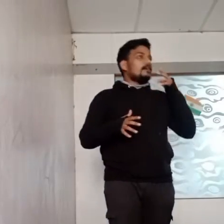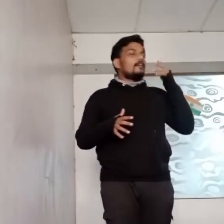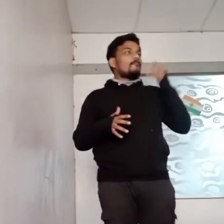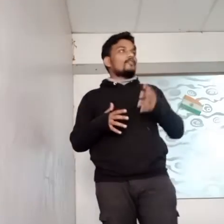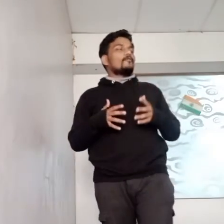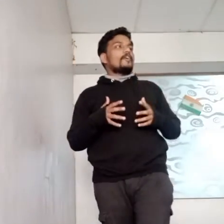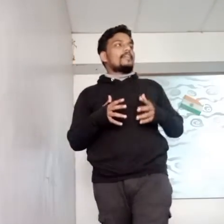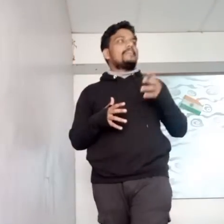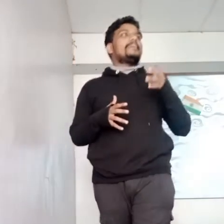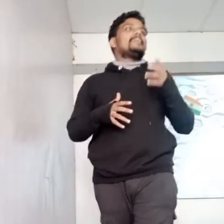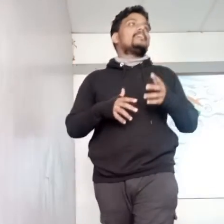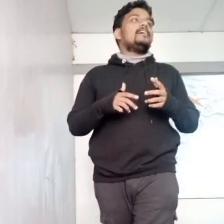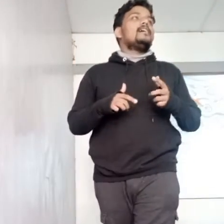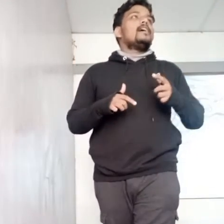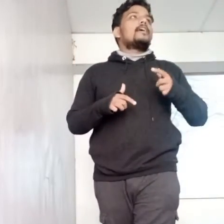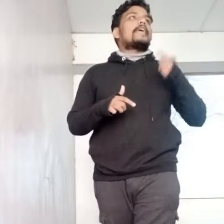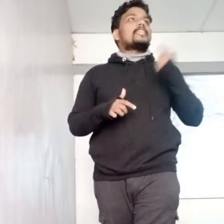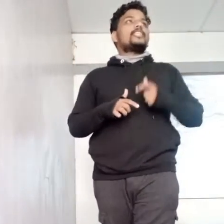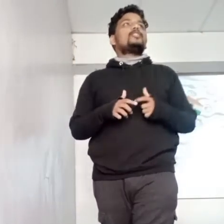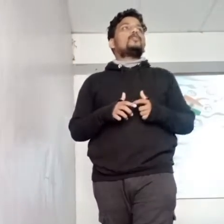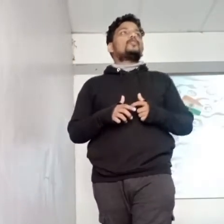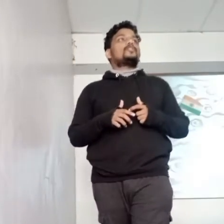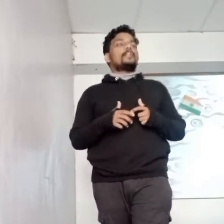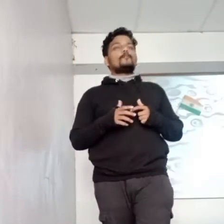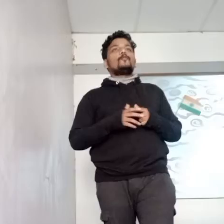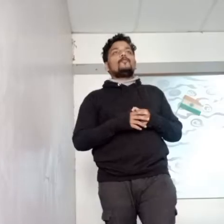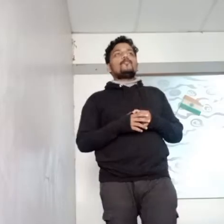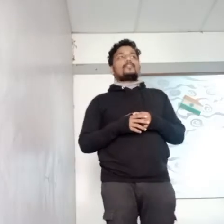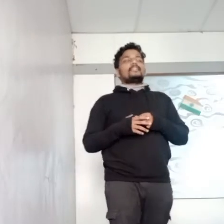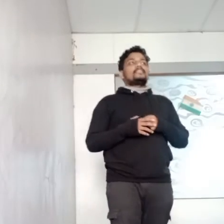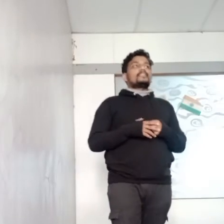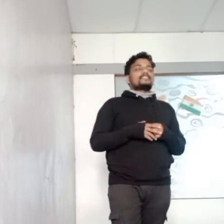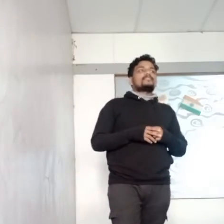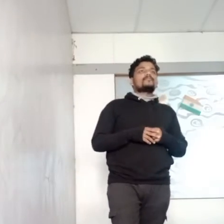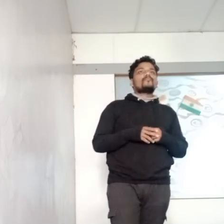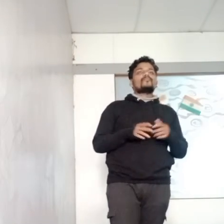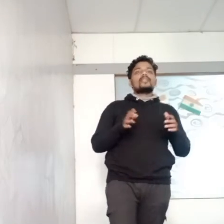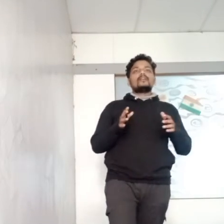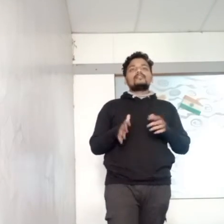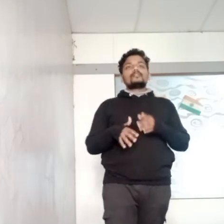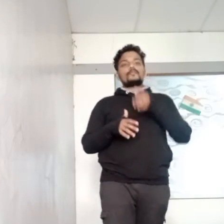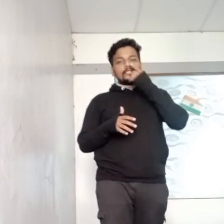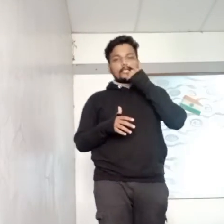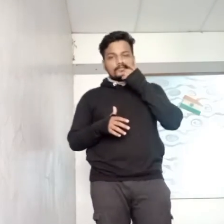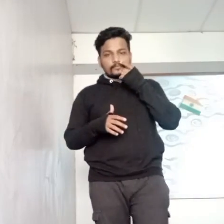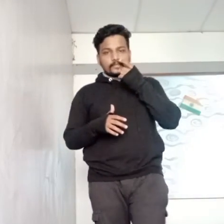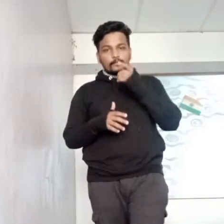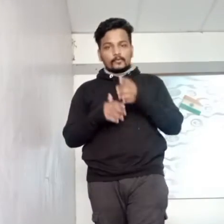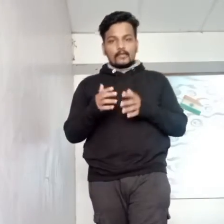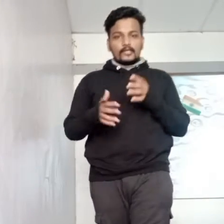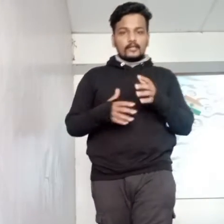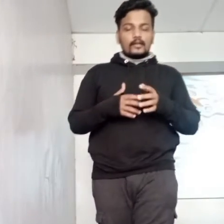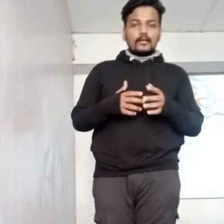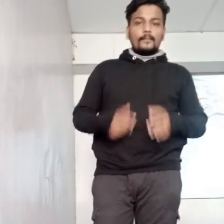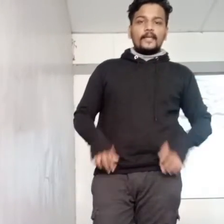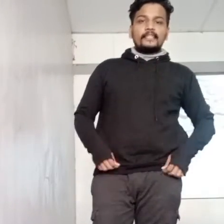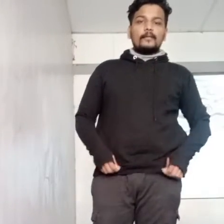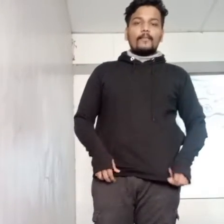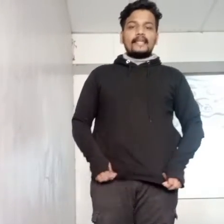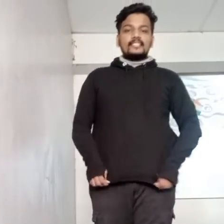For we are creating a cached thread pool for that case. Suppose that thread pool having completed by the